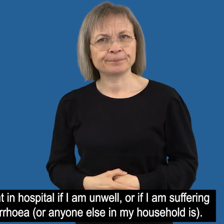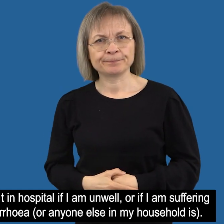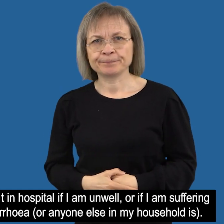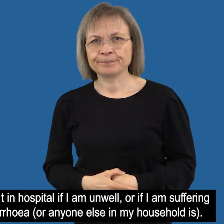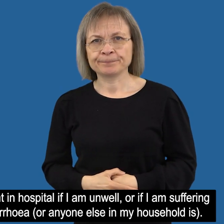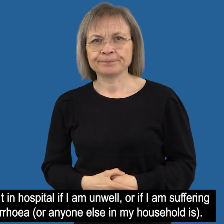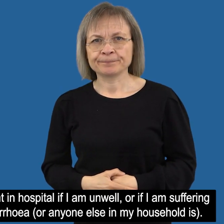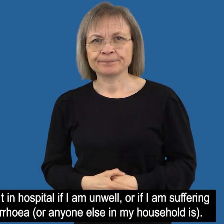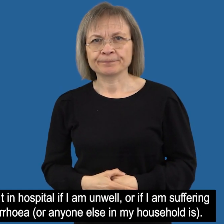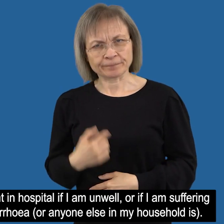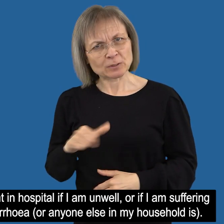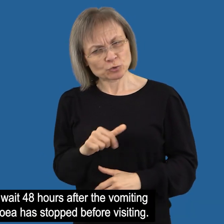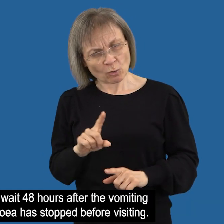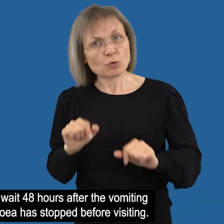household is.